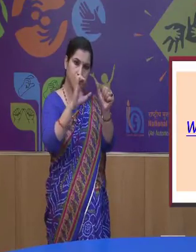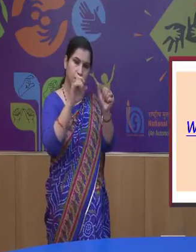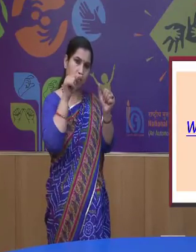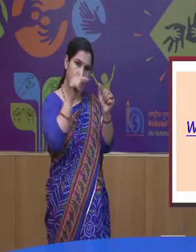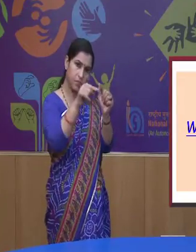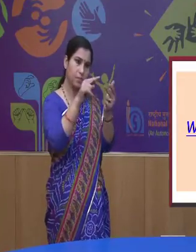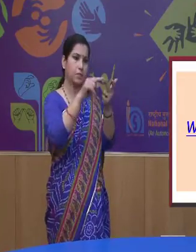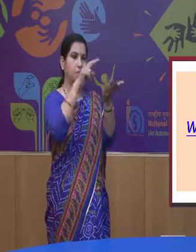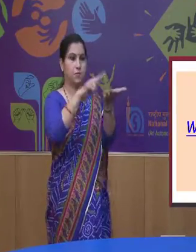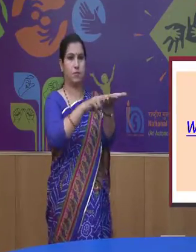www.nios.ac.in.